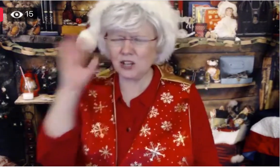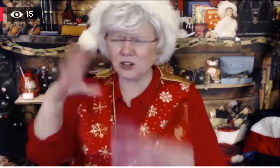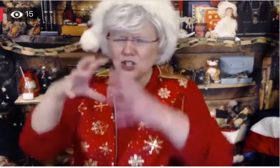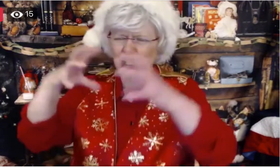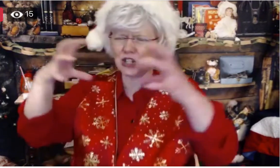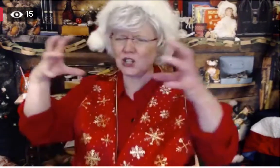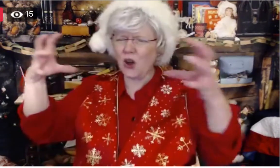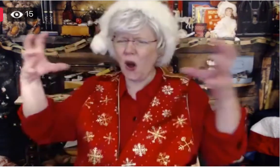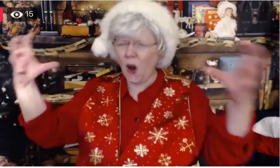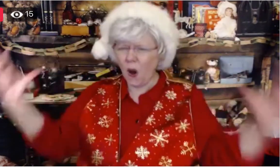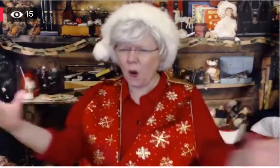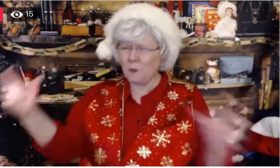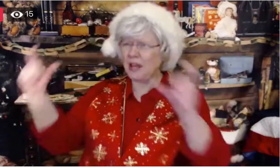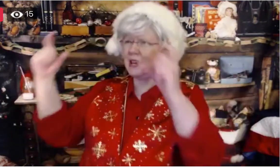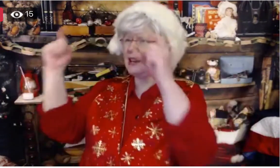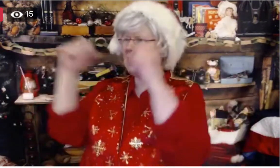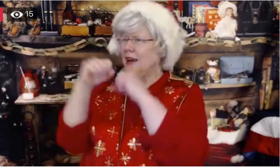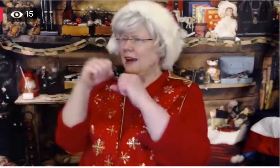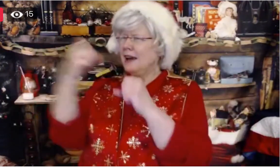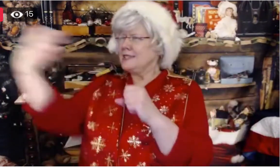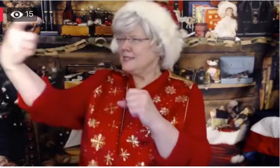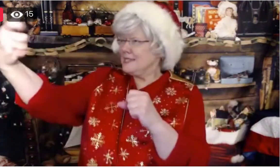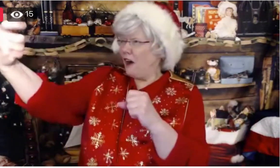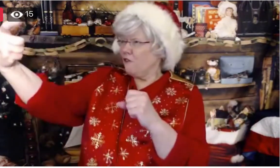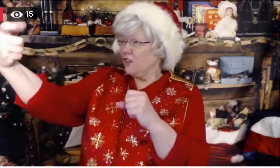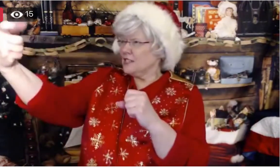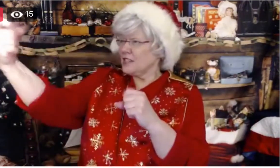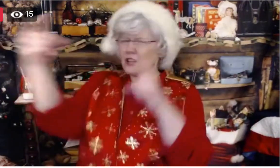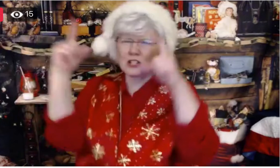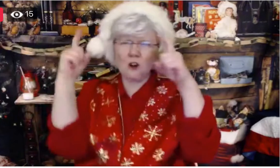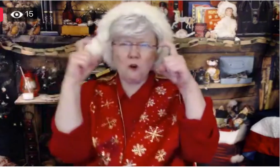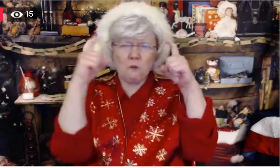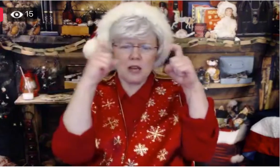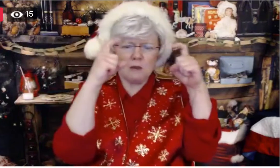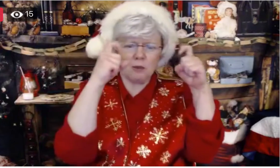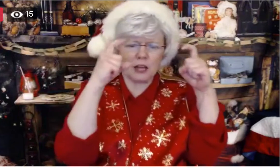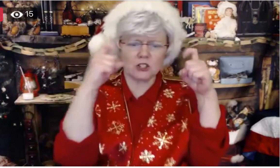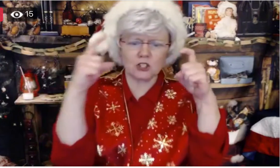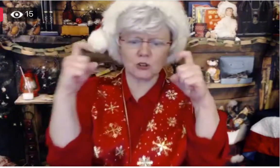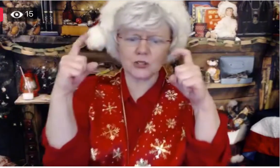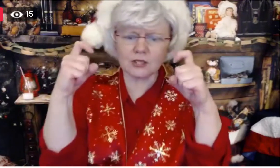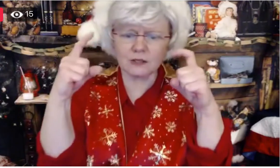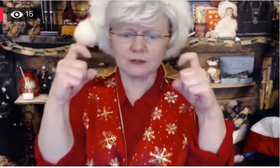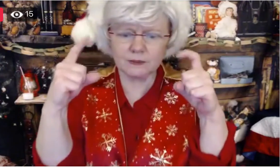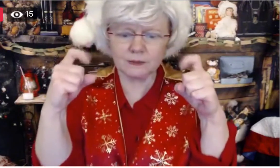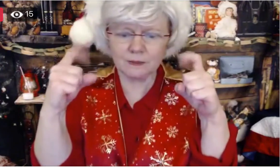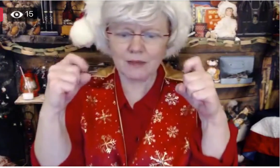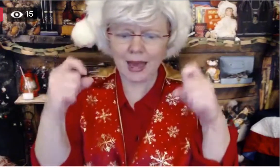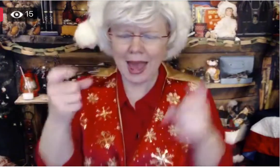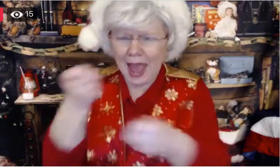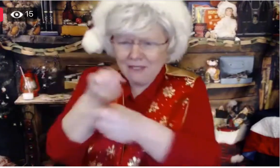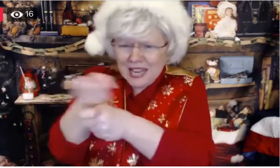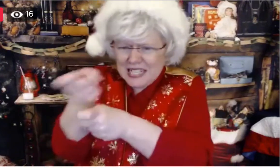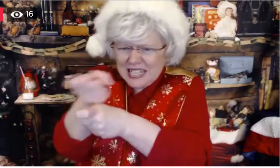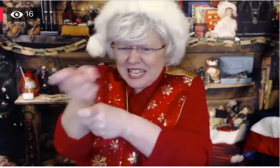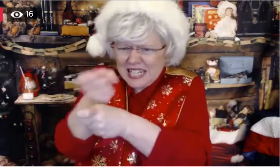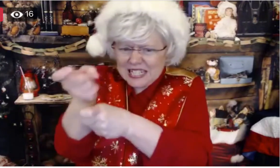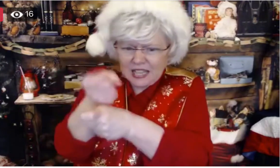took so many selfies, so many pictures, and they teased